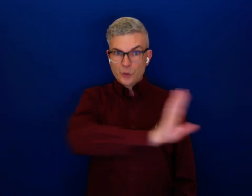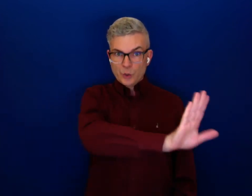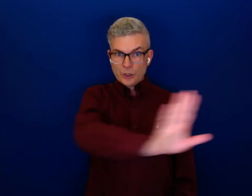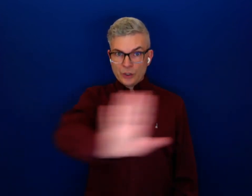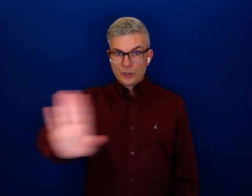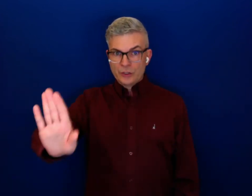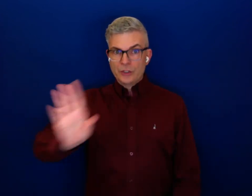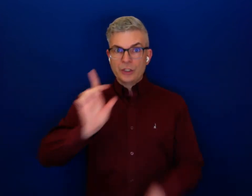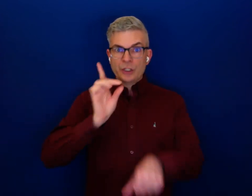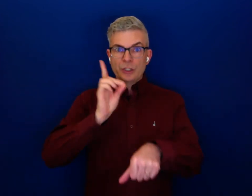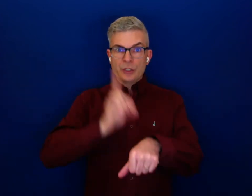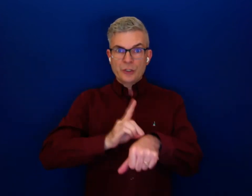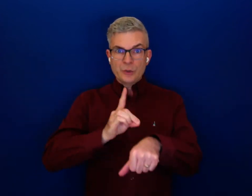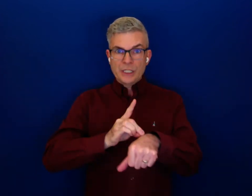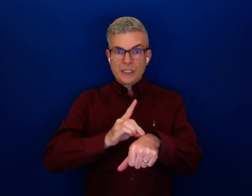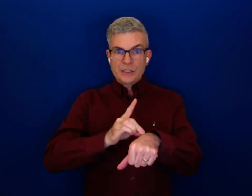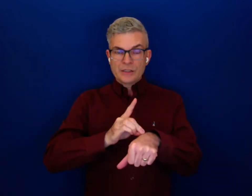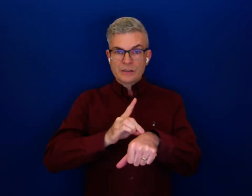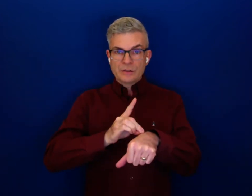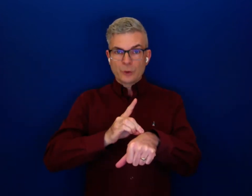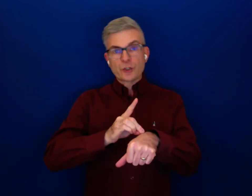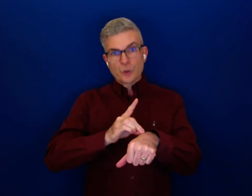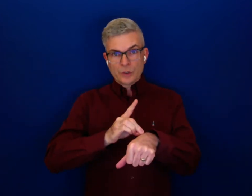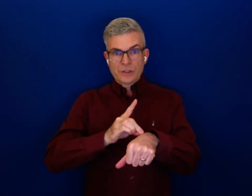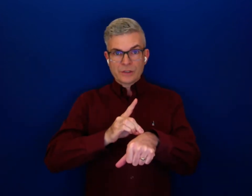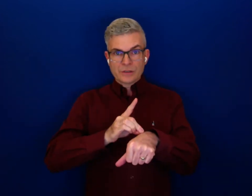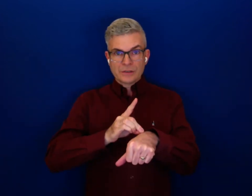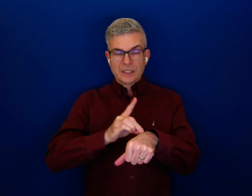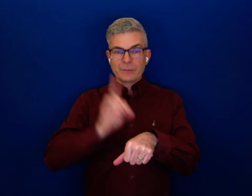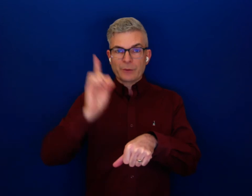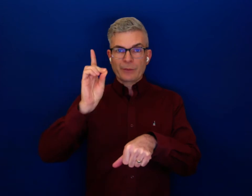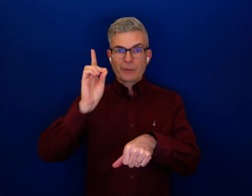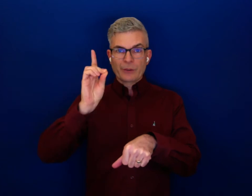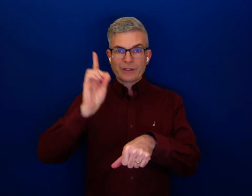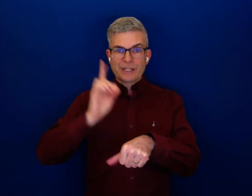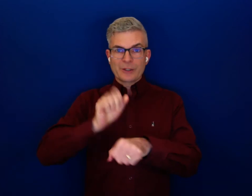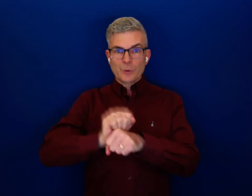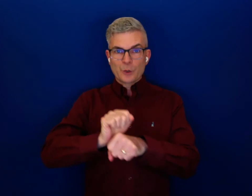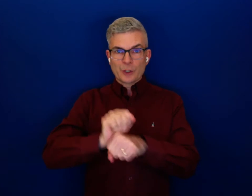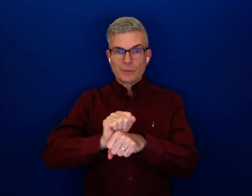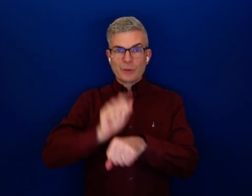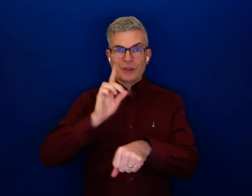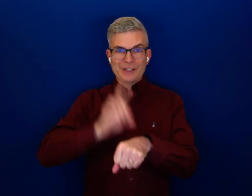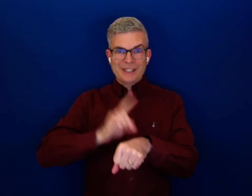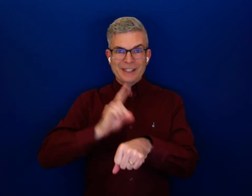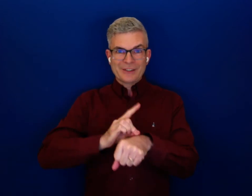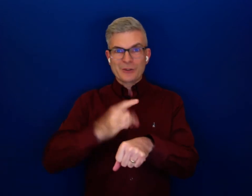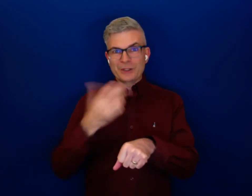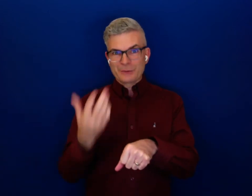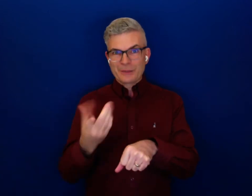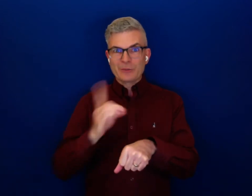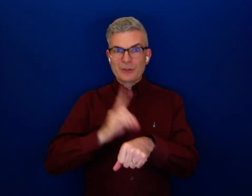your duties or chores. But remember, it's like work, but with a D, so you can remember